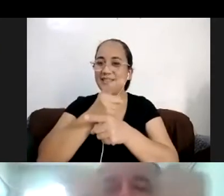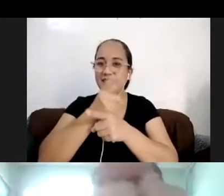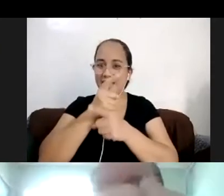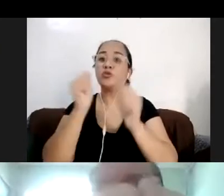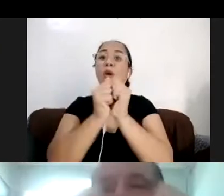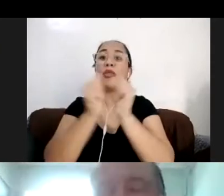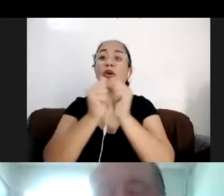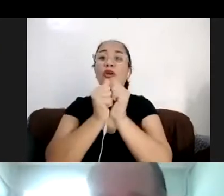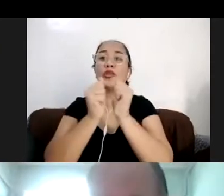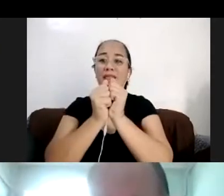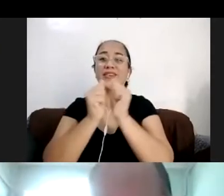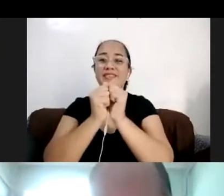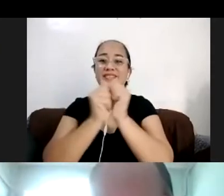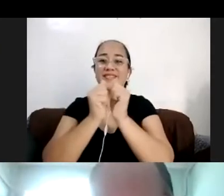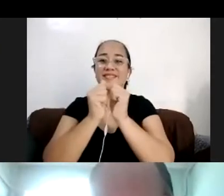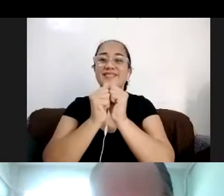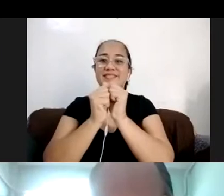Together.